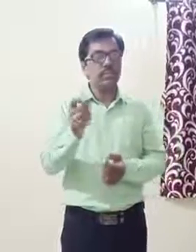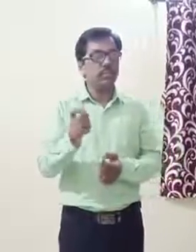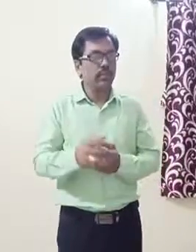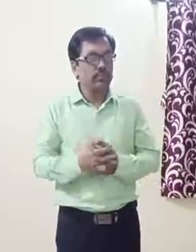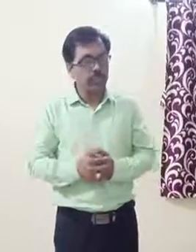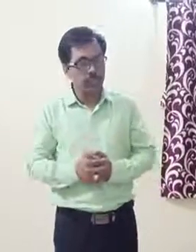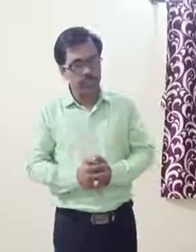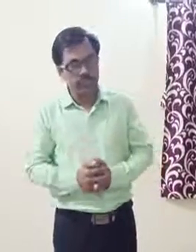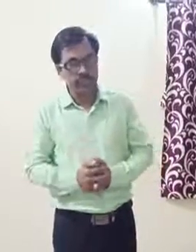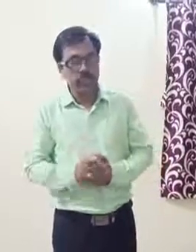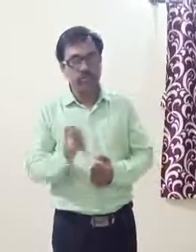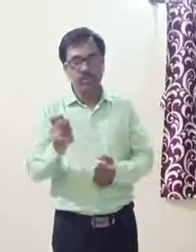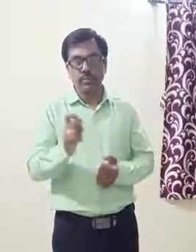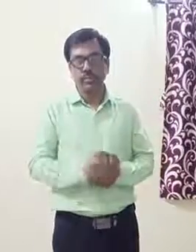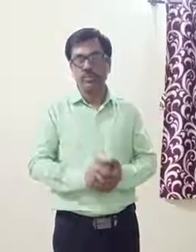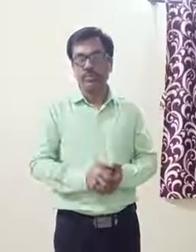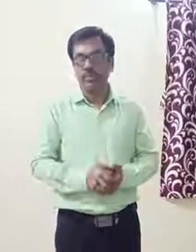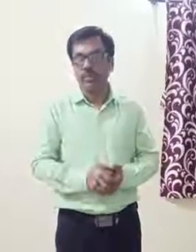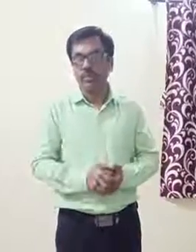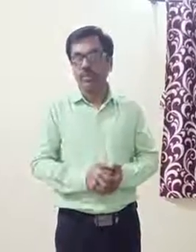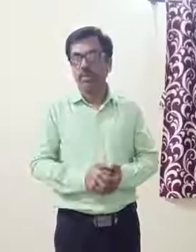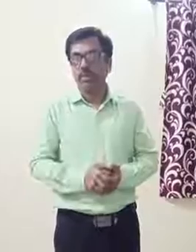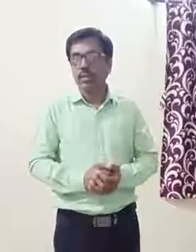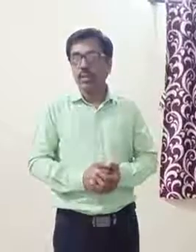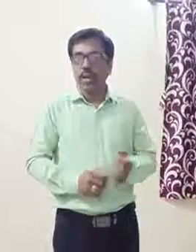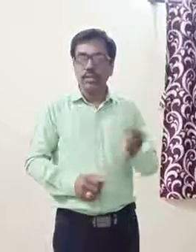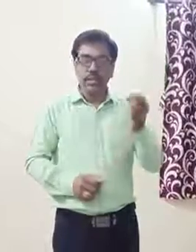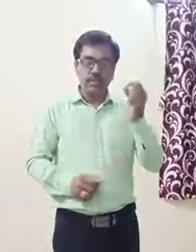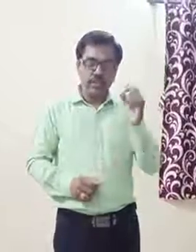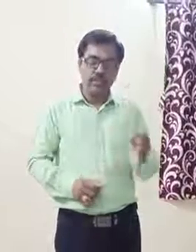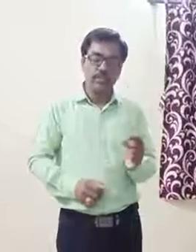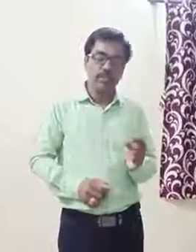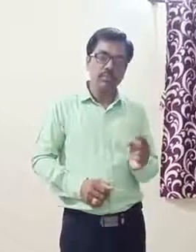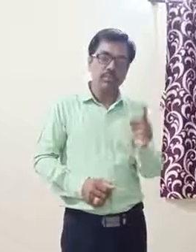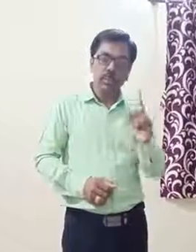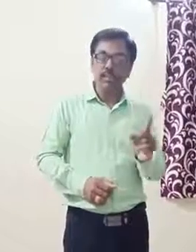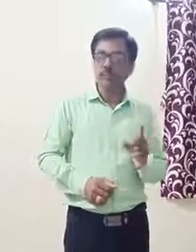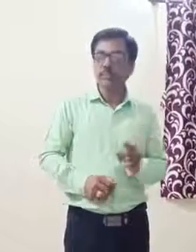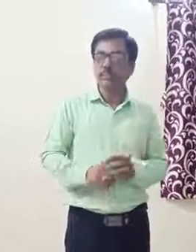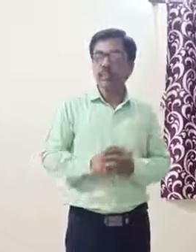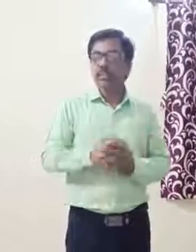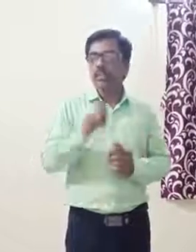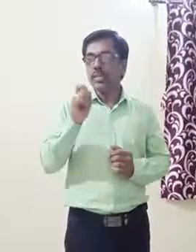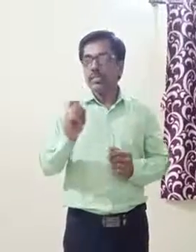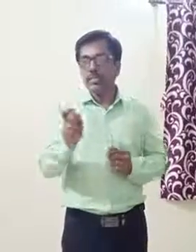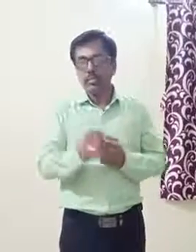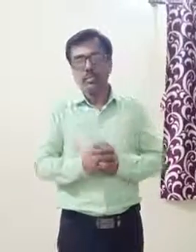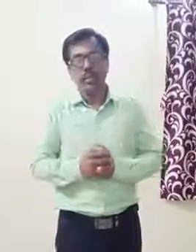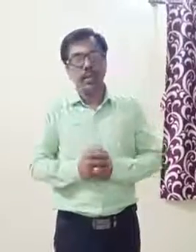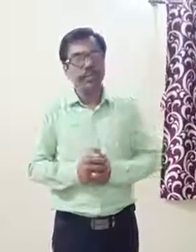of collective belongings in France? And the answer is, number one, they introduced the idea